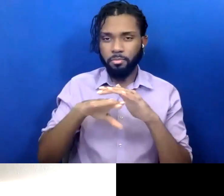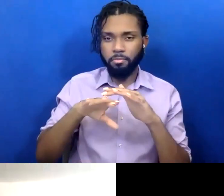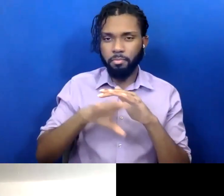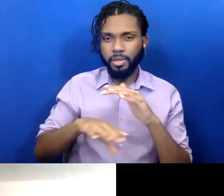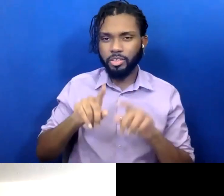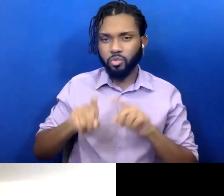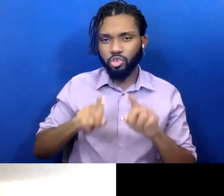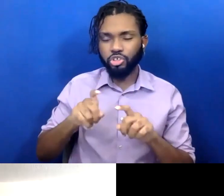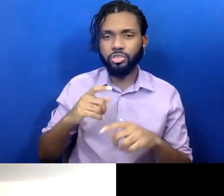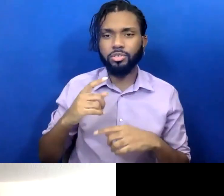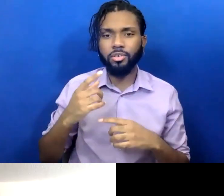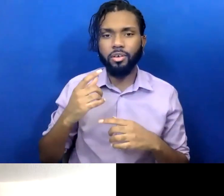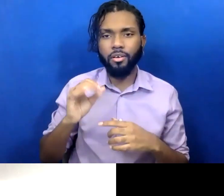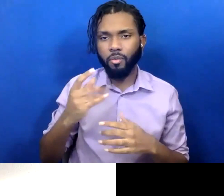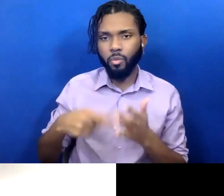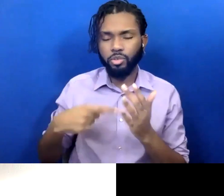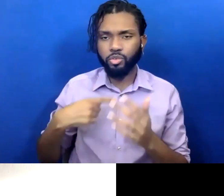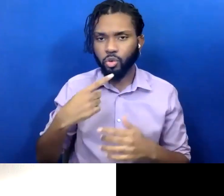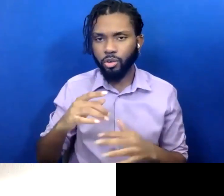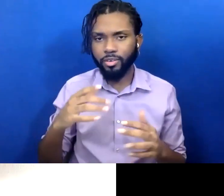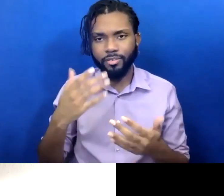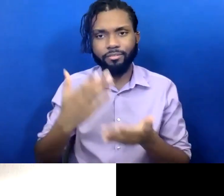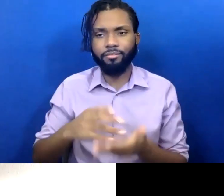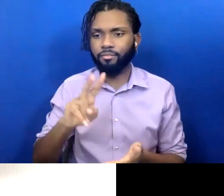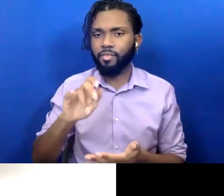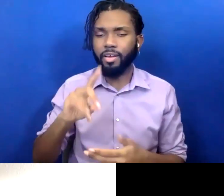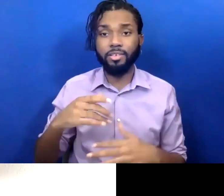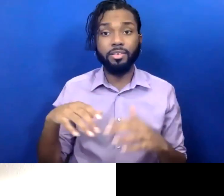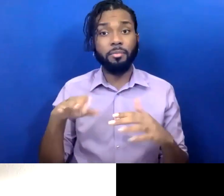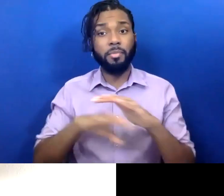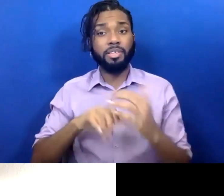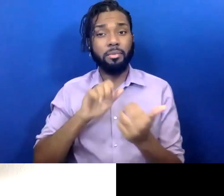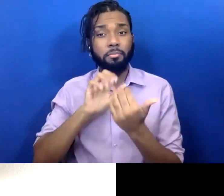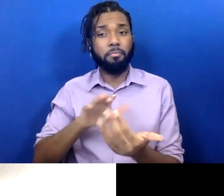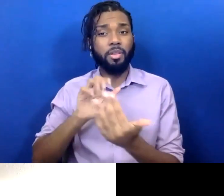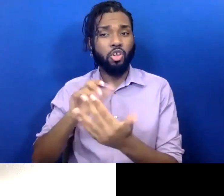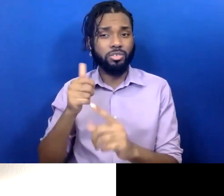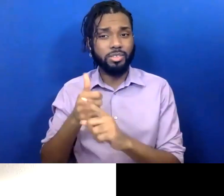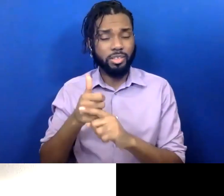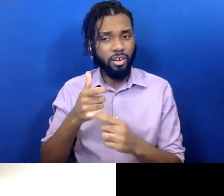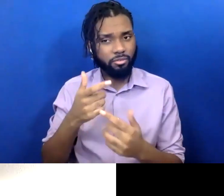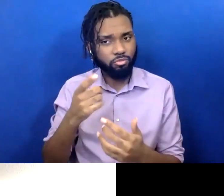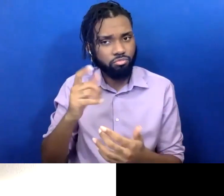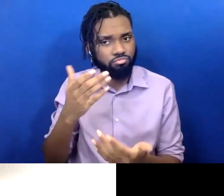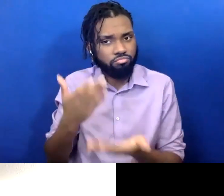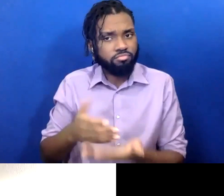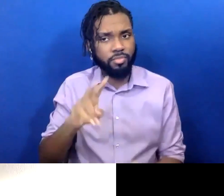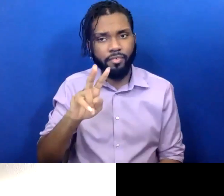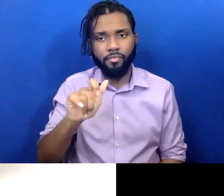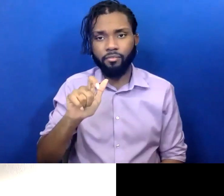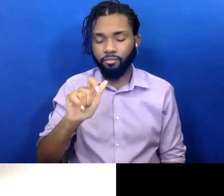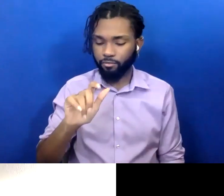are valid, the basic methodologies that we have been told are valid, and how those methodologies and